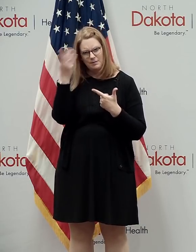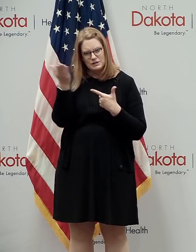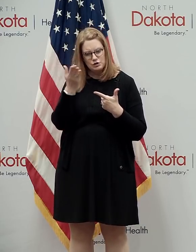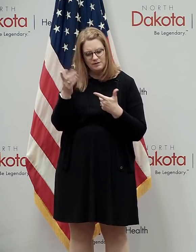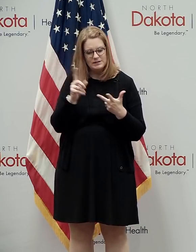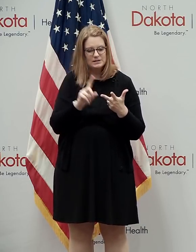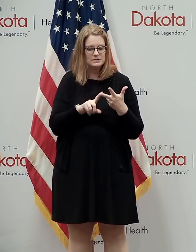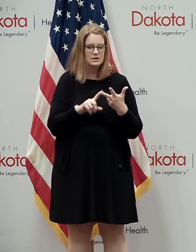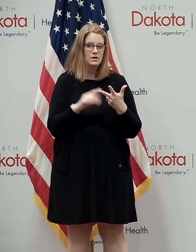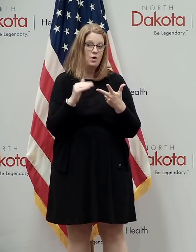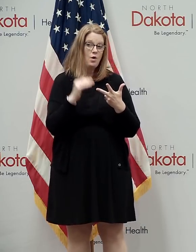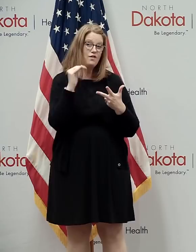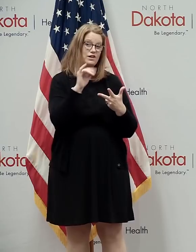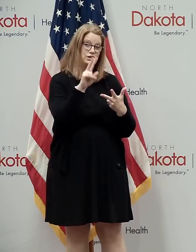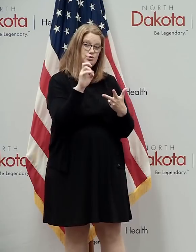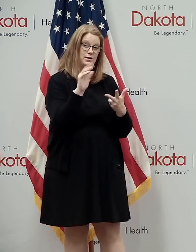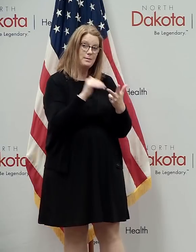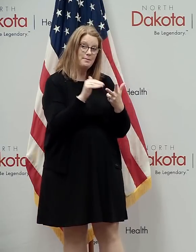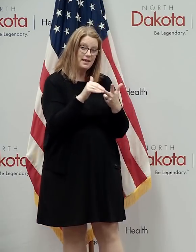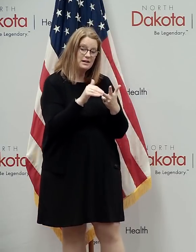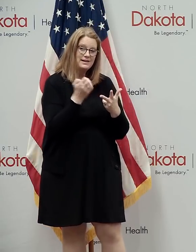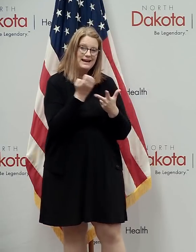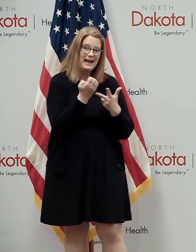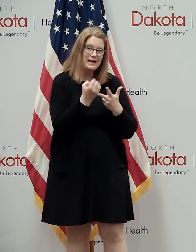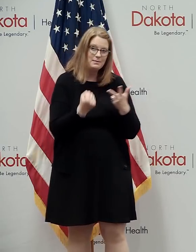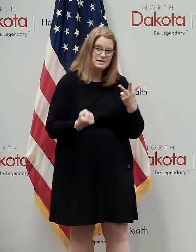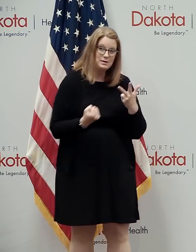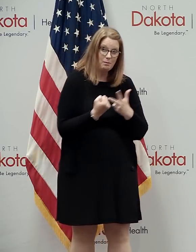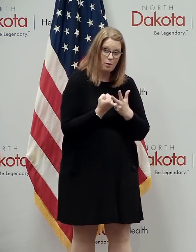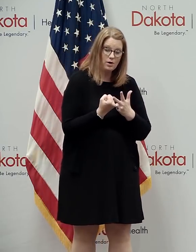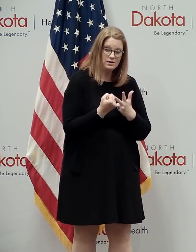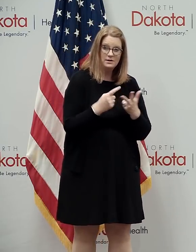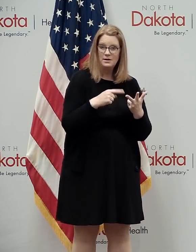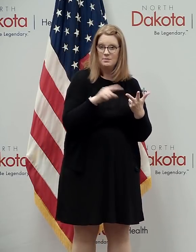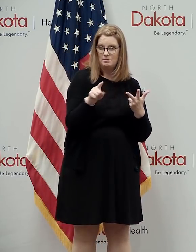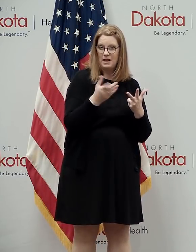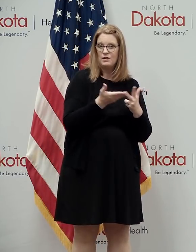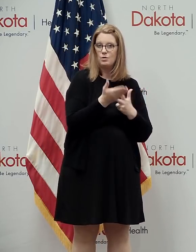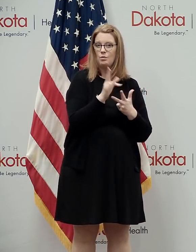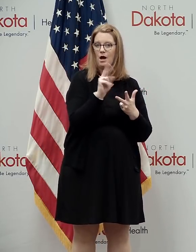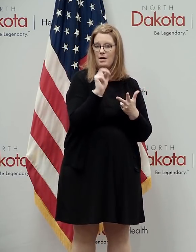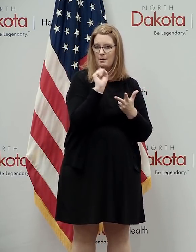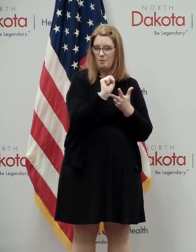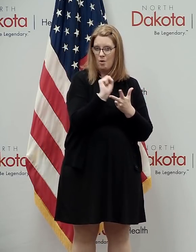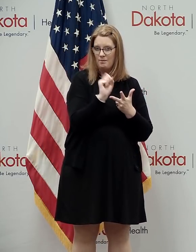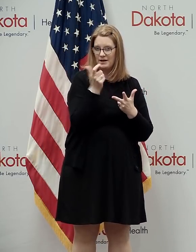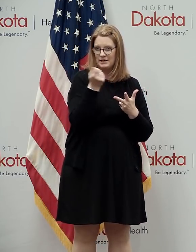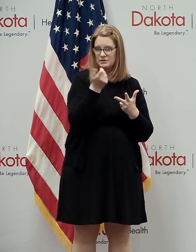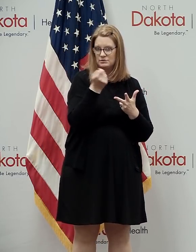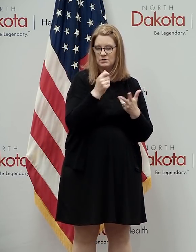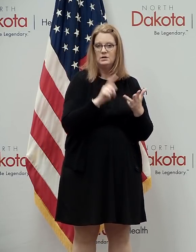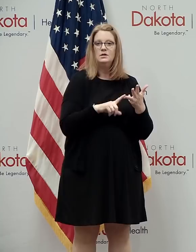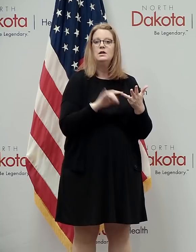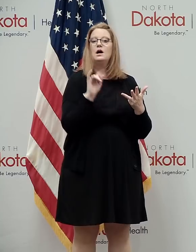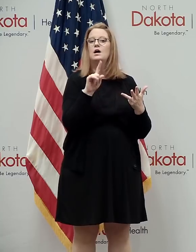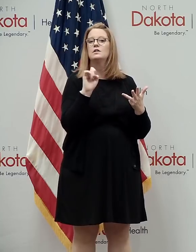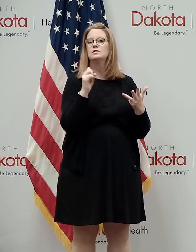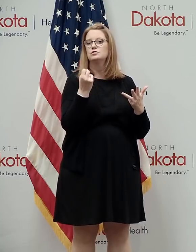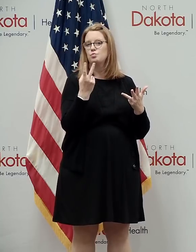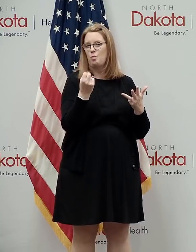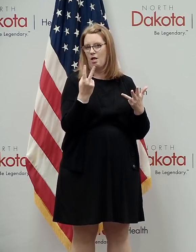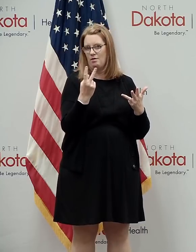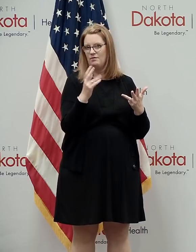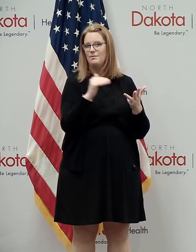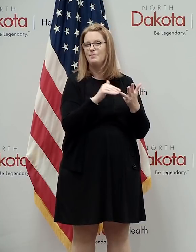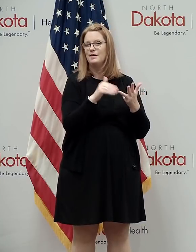services, over $200 million more going to economic support that's being paid out through unemployment insurance, and approximately $112 million for